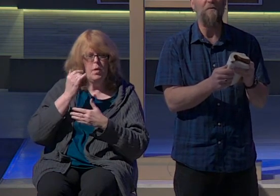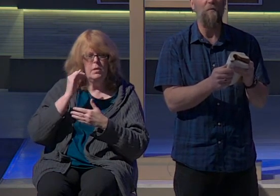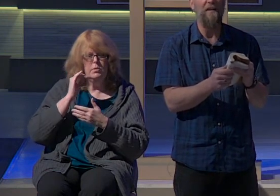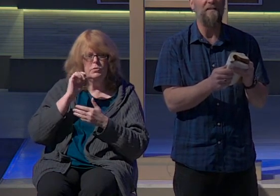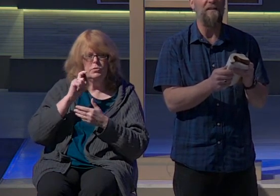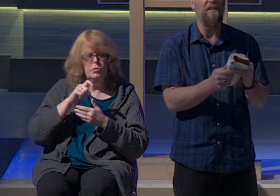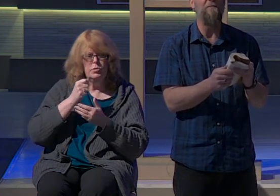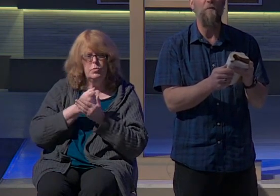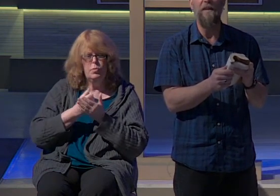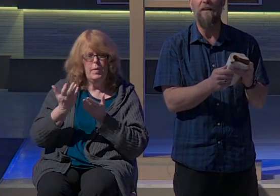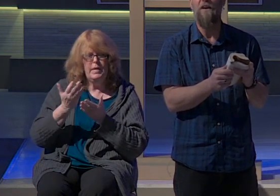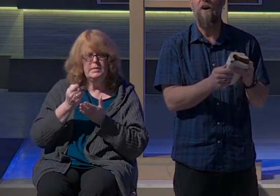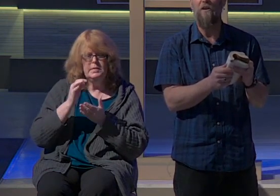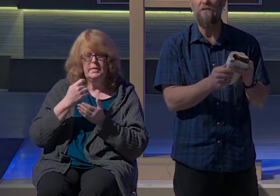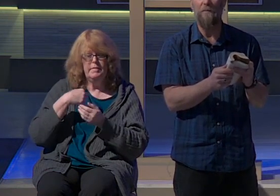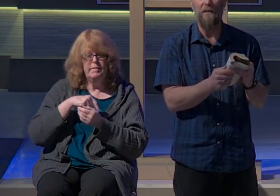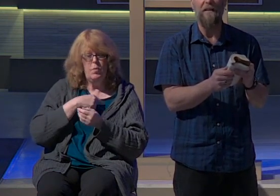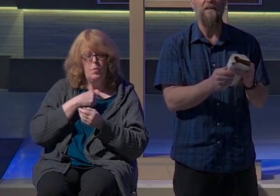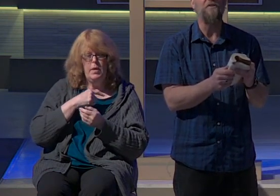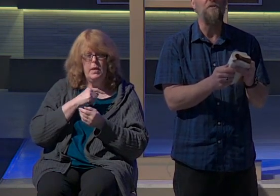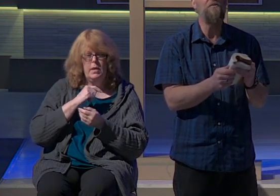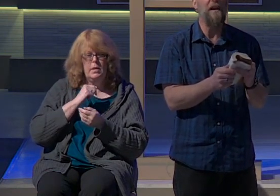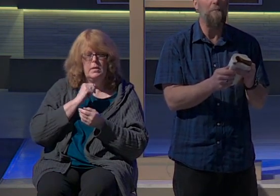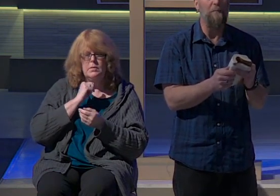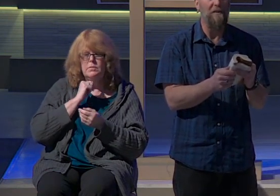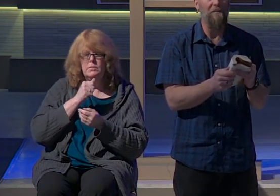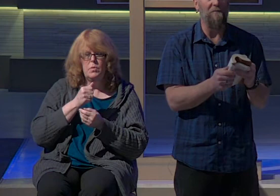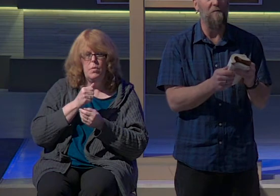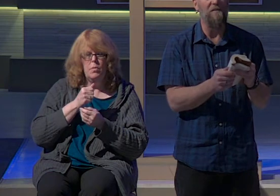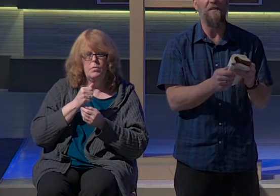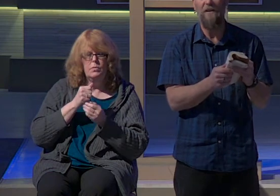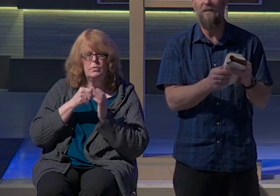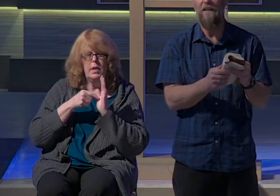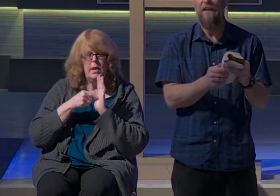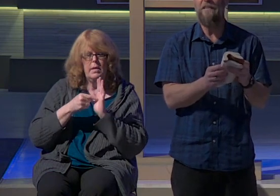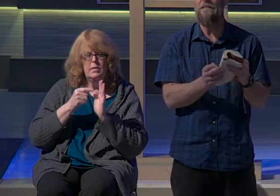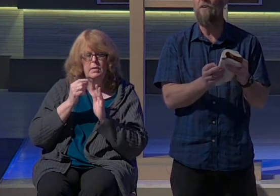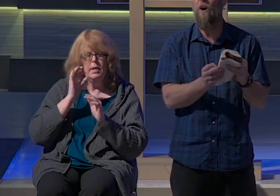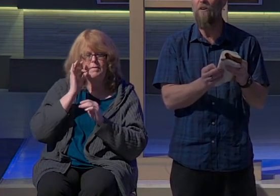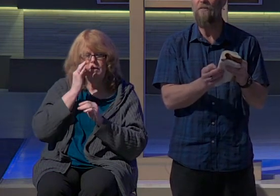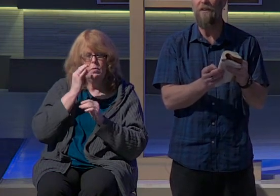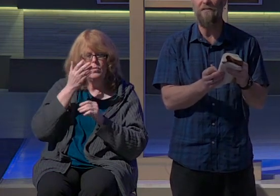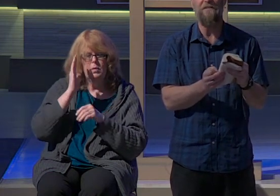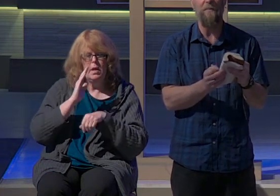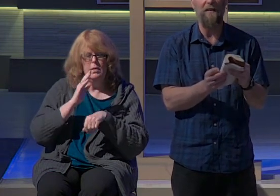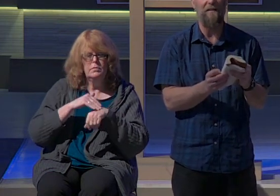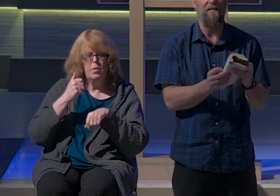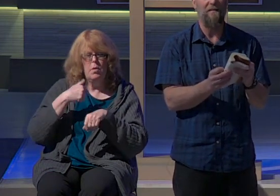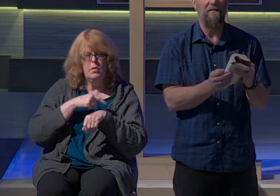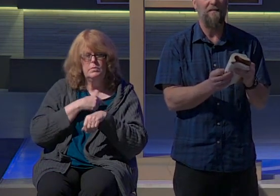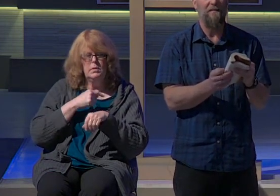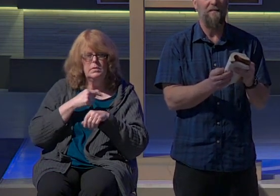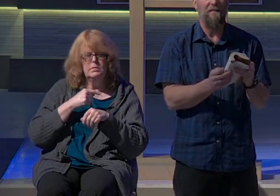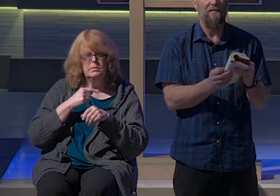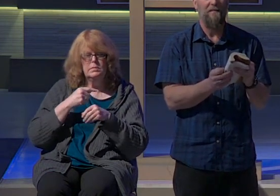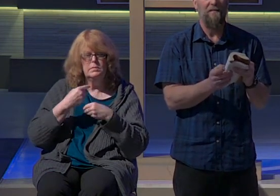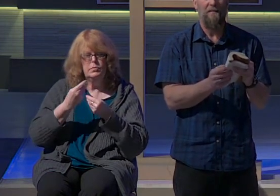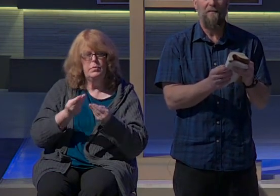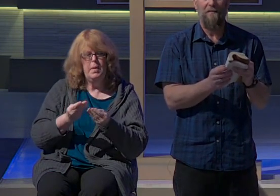that be wasted if we ultimately do not bear the fruit that God has called us to bear?